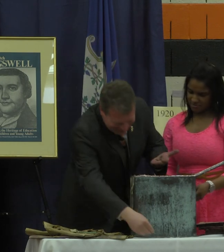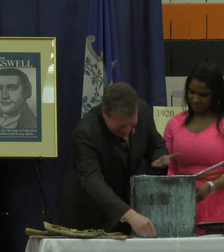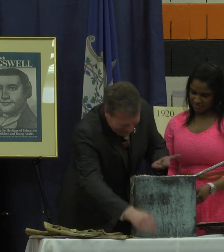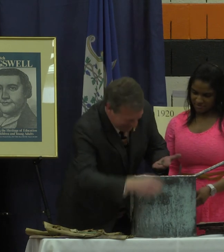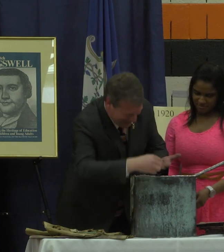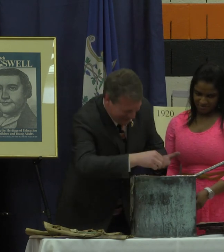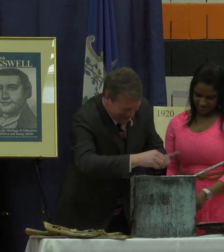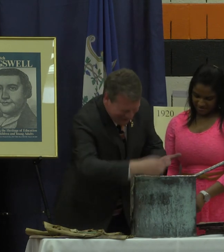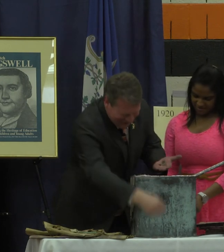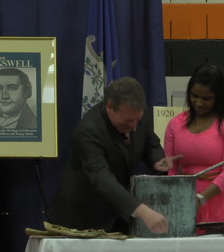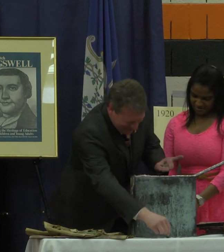were worth millions.